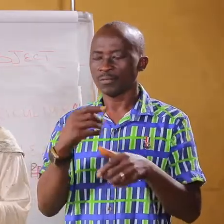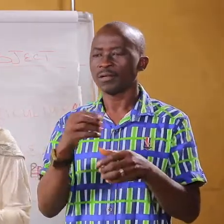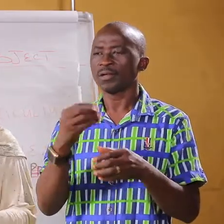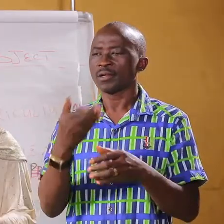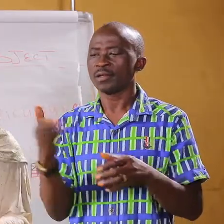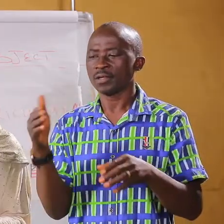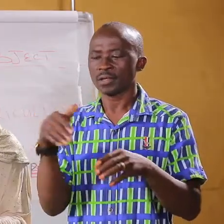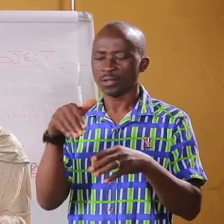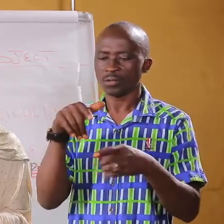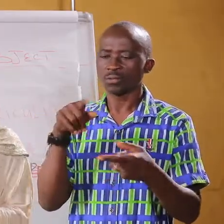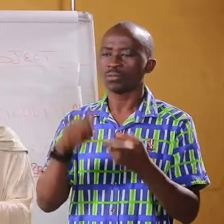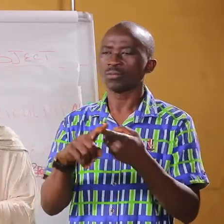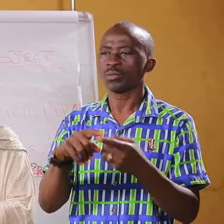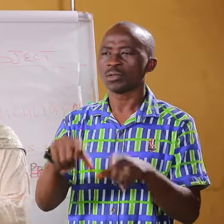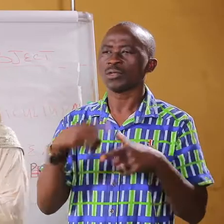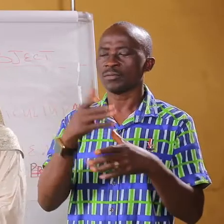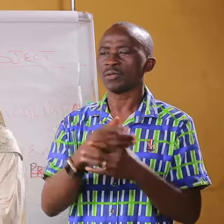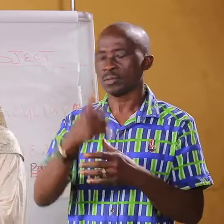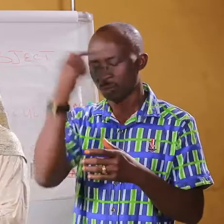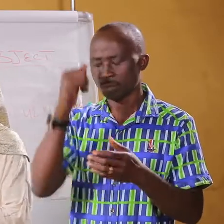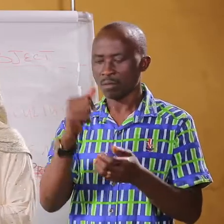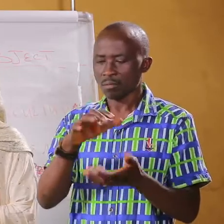are being depressed.